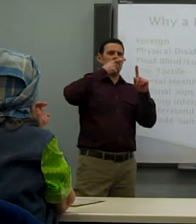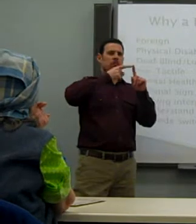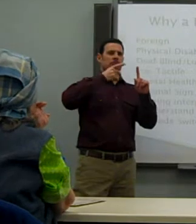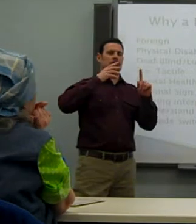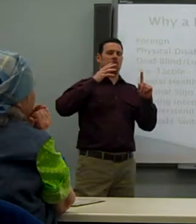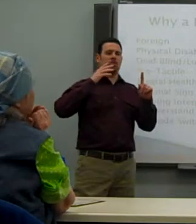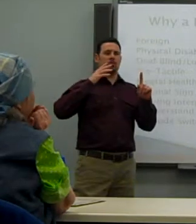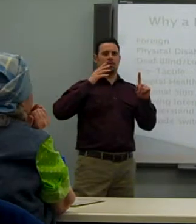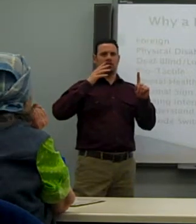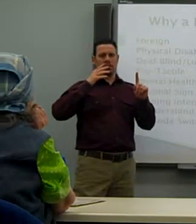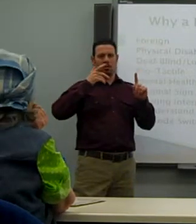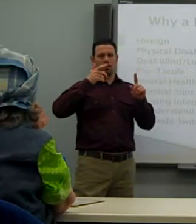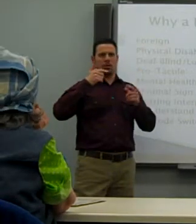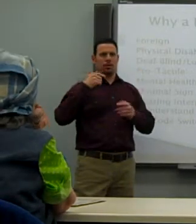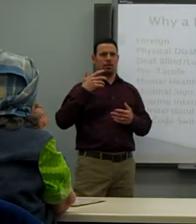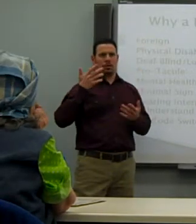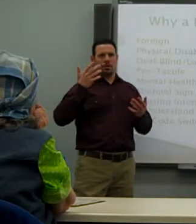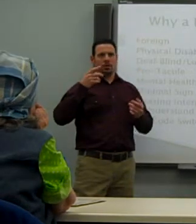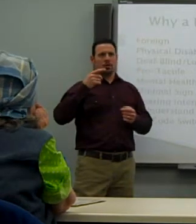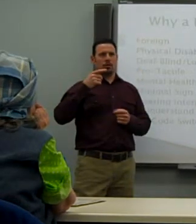Here. We can understand you.